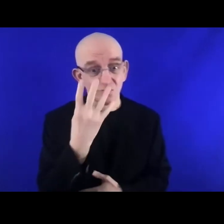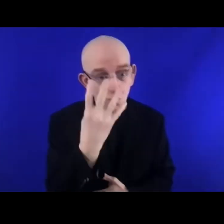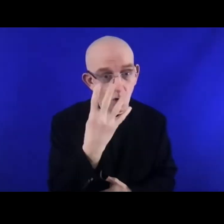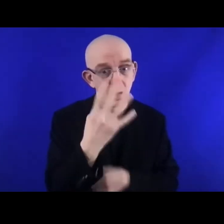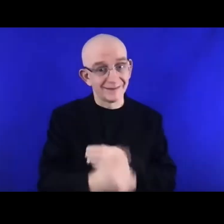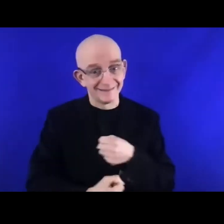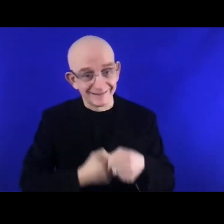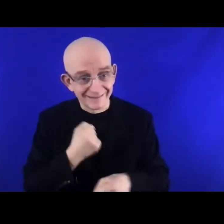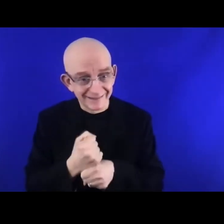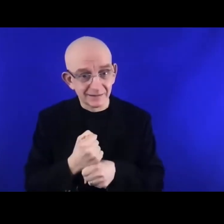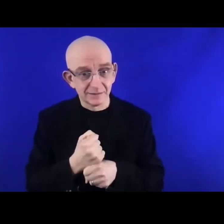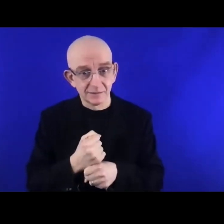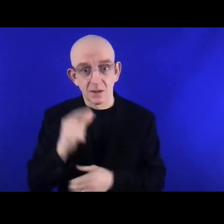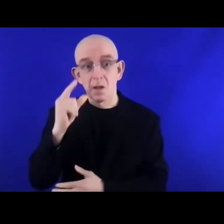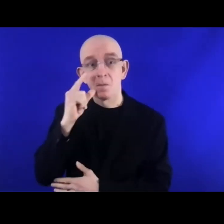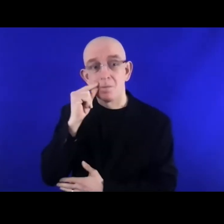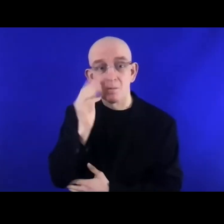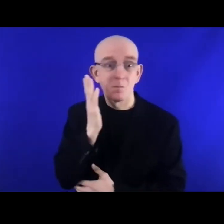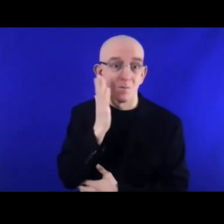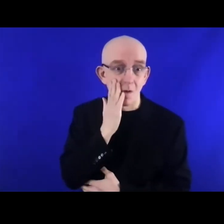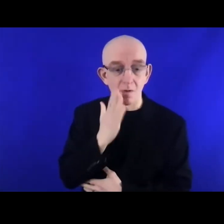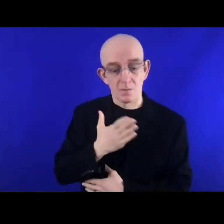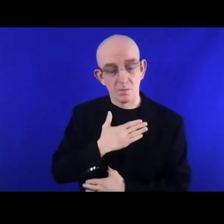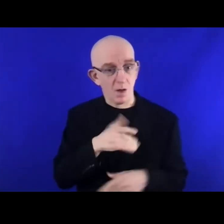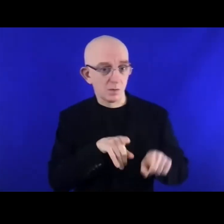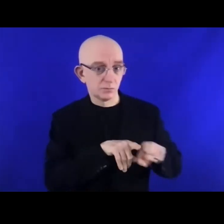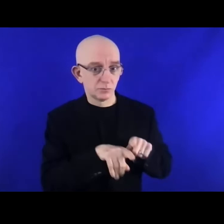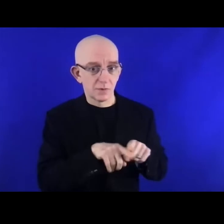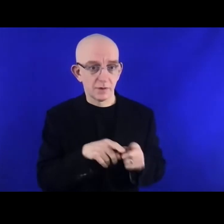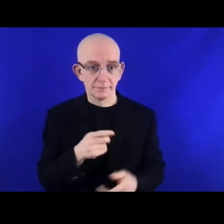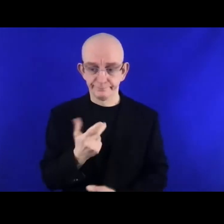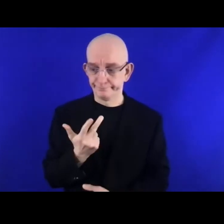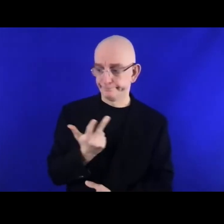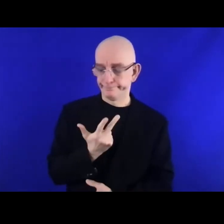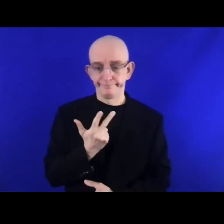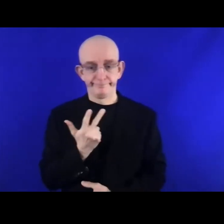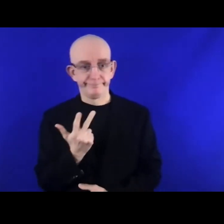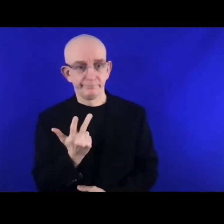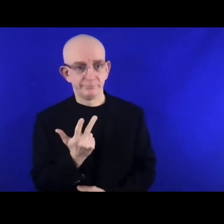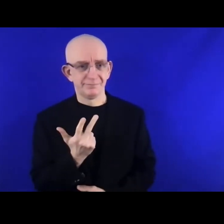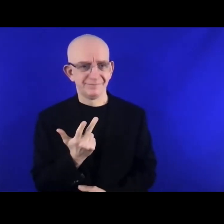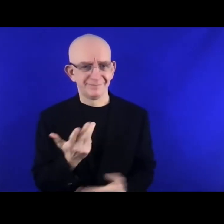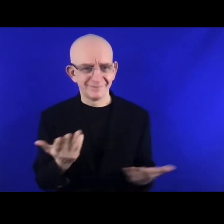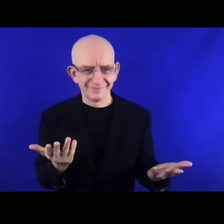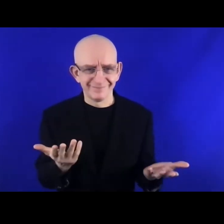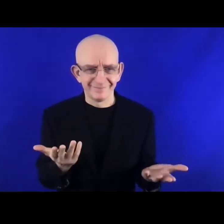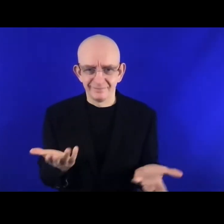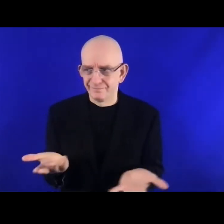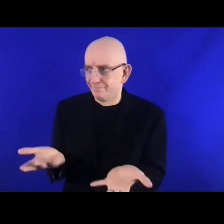for nothing, trying to manage how will my life will look like after